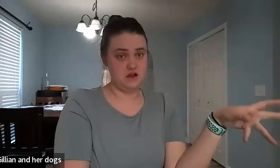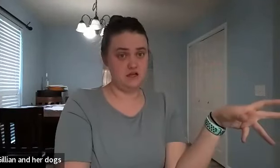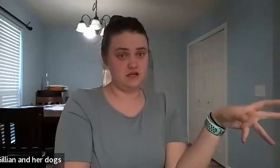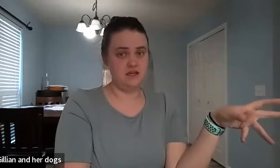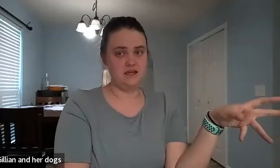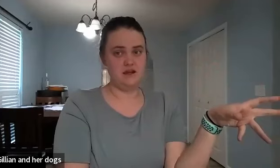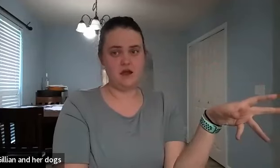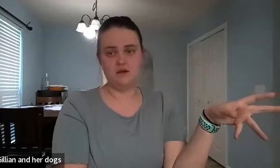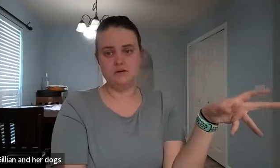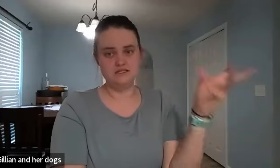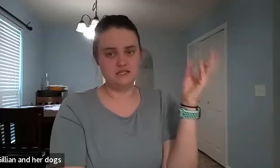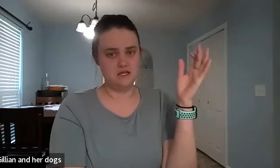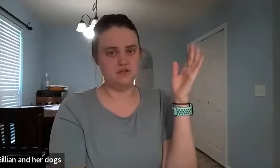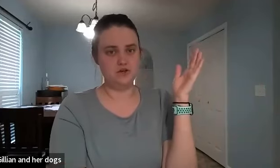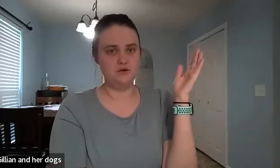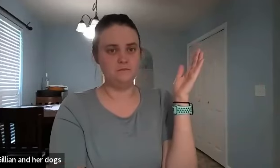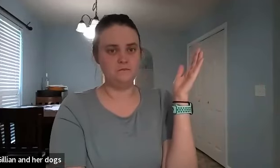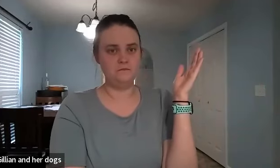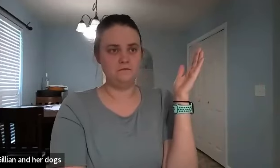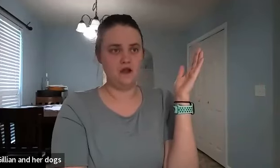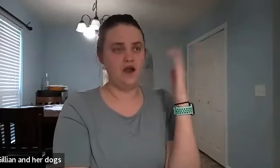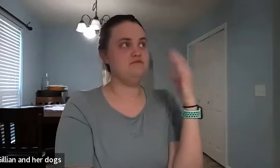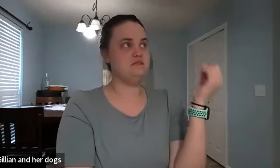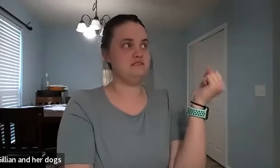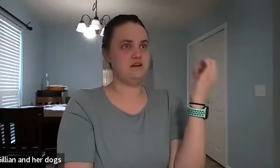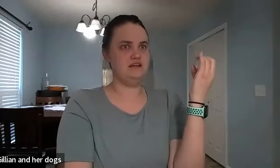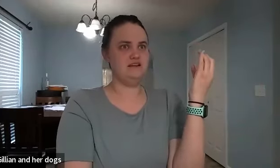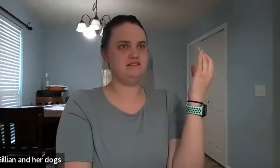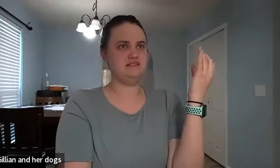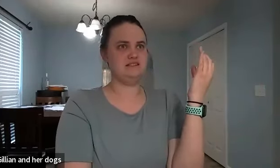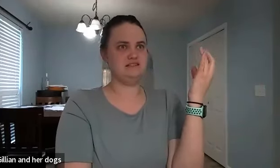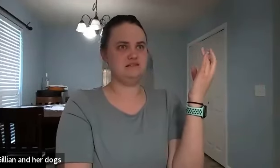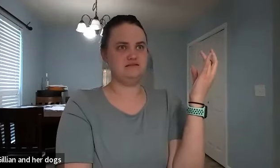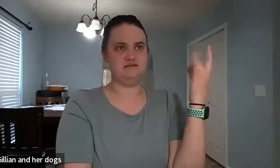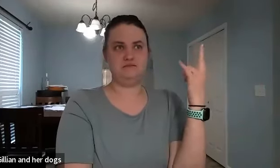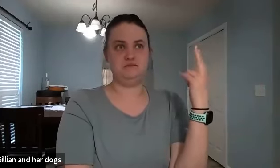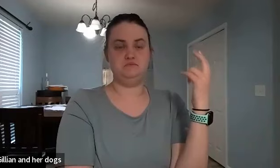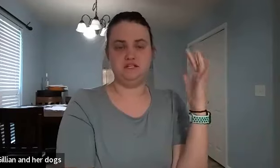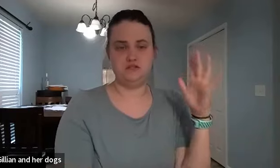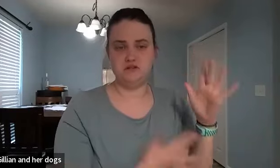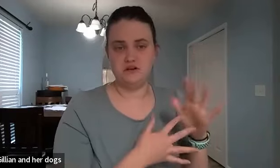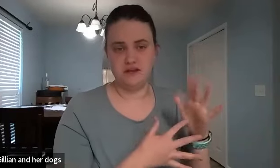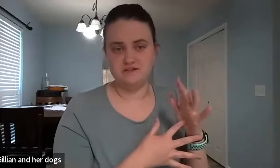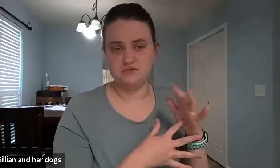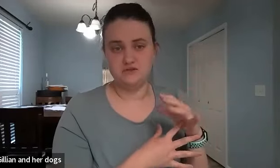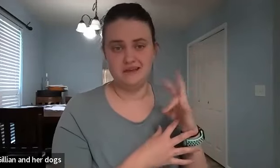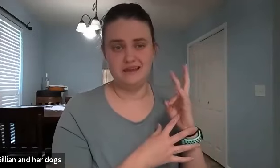sign. And I always say, I've been signing since my junior year of high school, so like